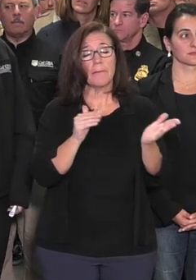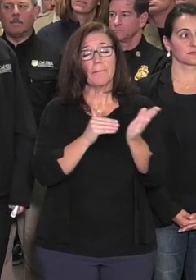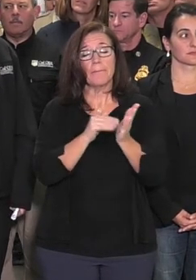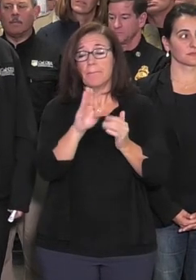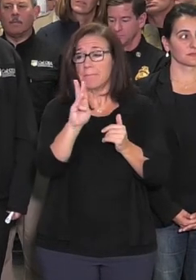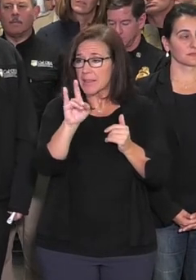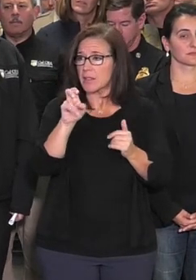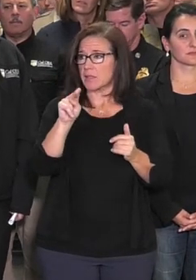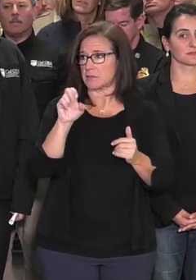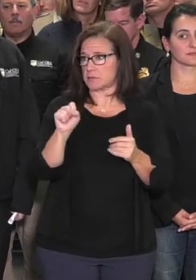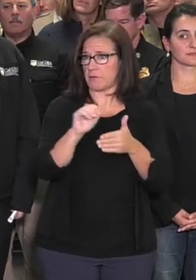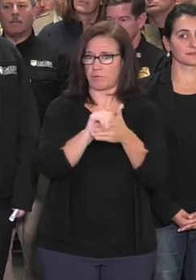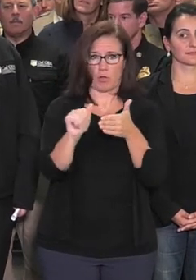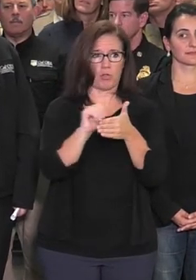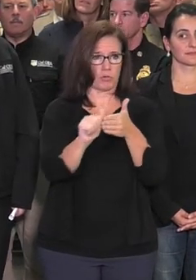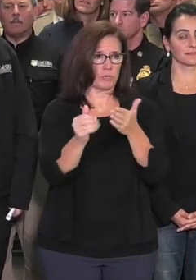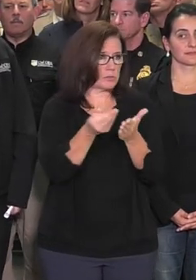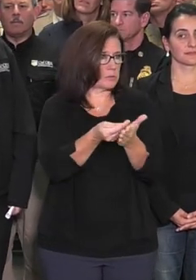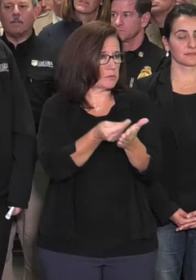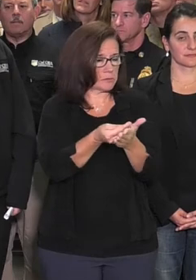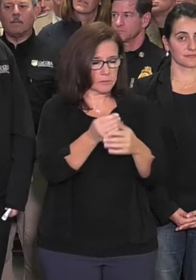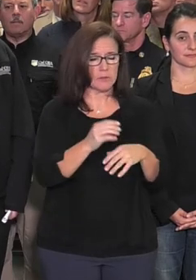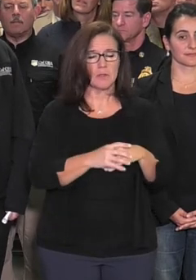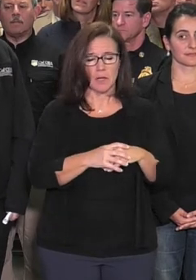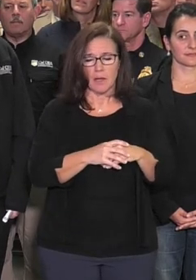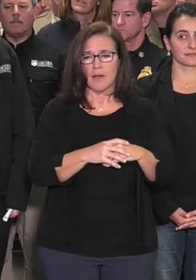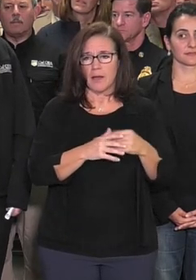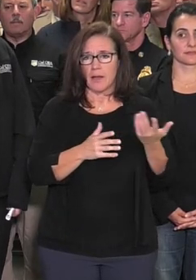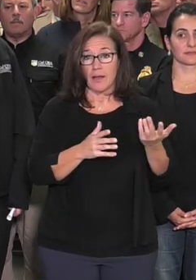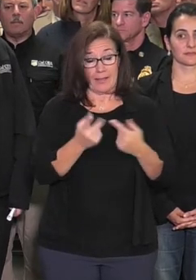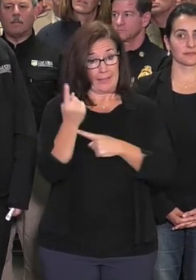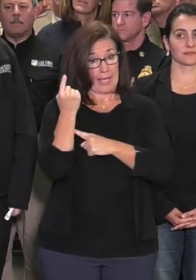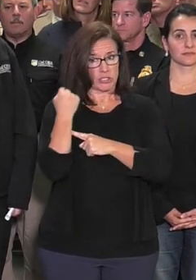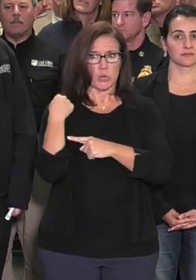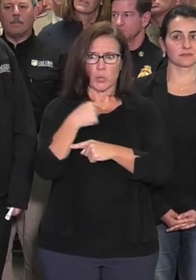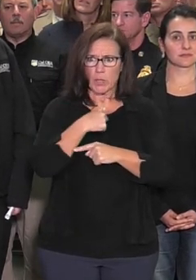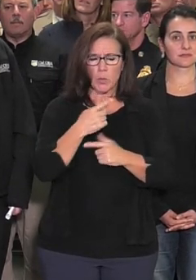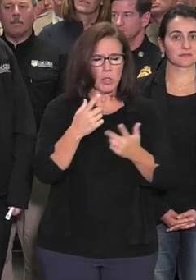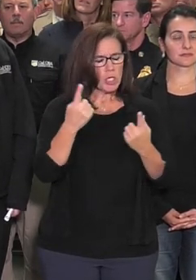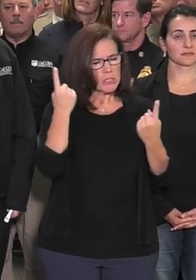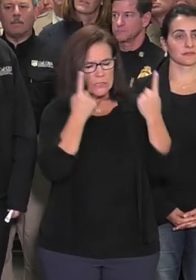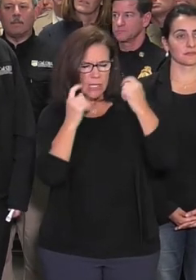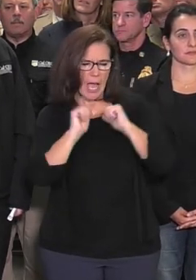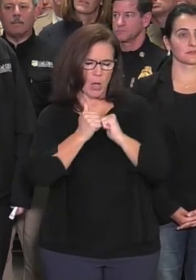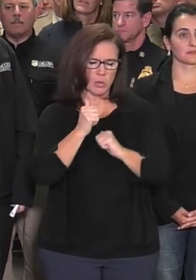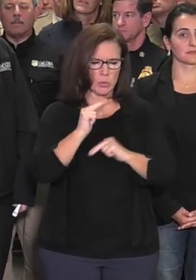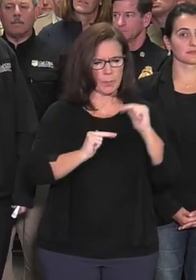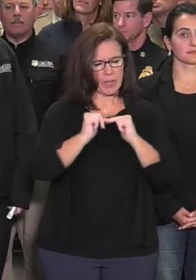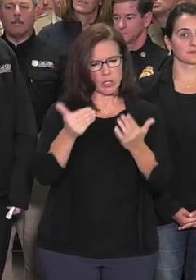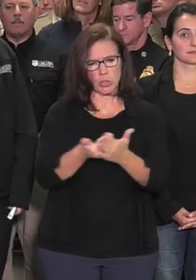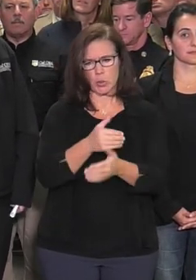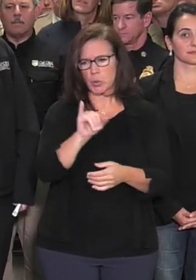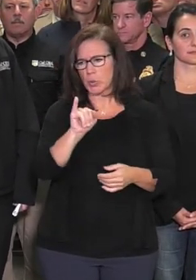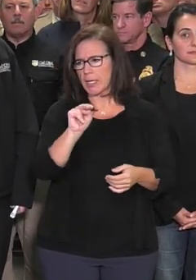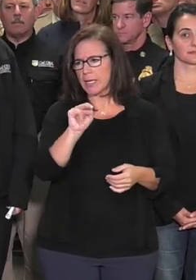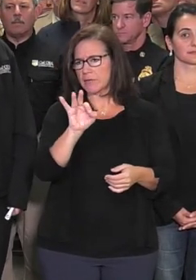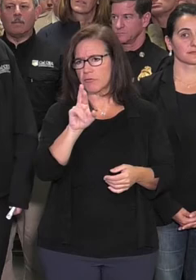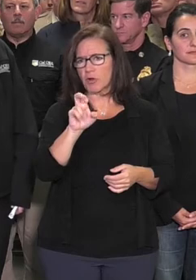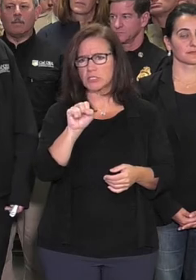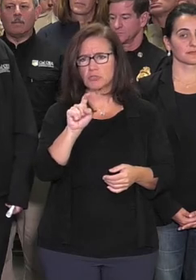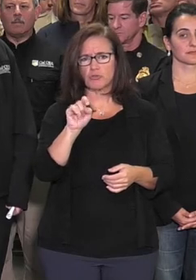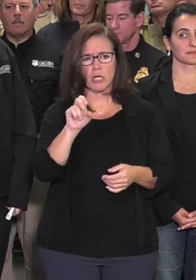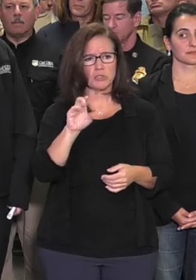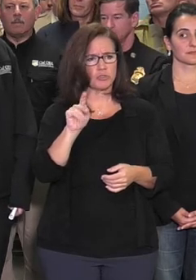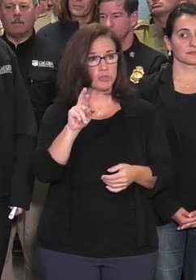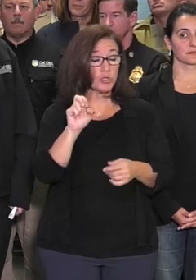dollars. We were talking last year about infrastructure and you know, all the money we're going to spend